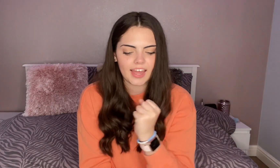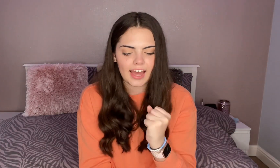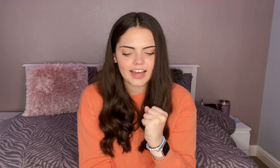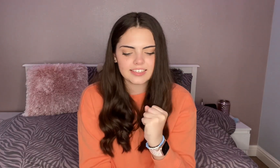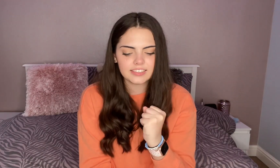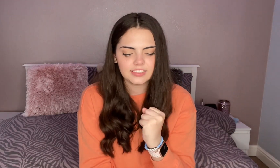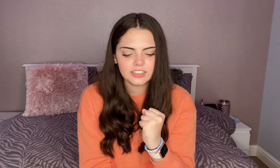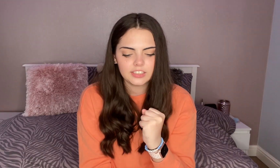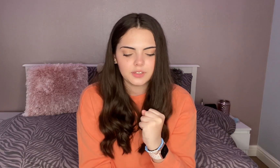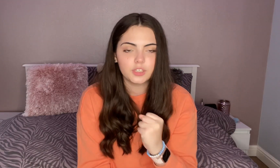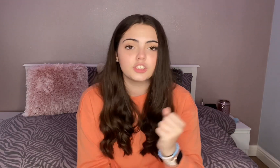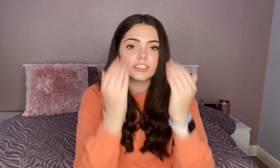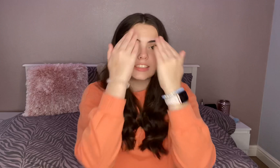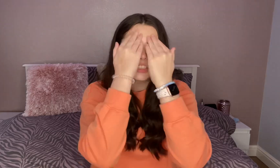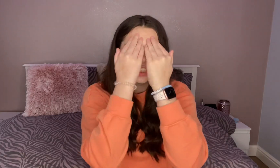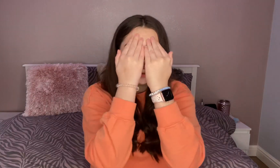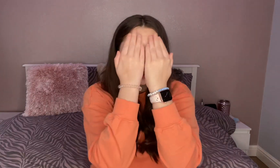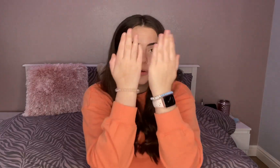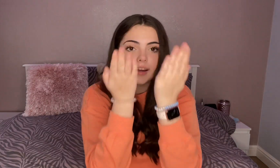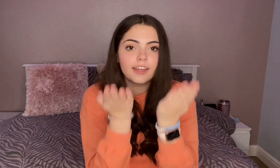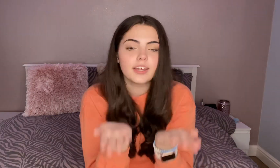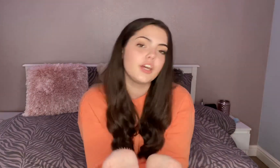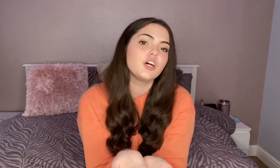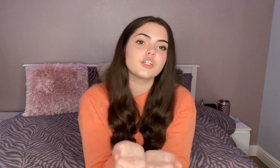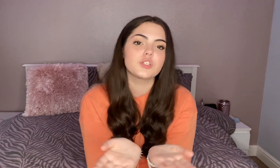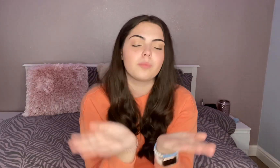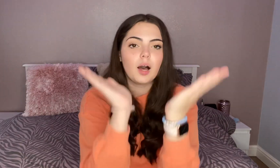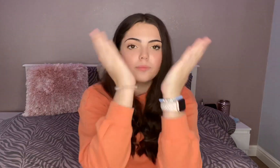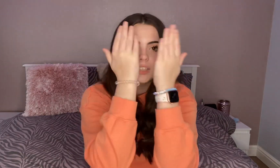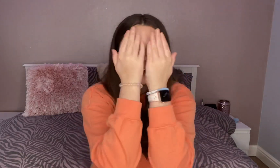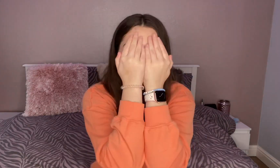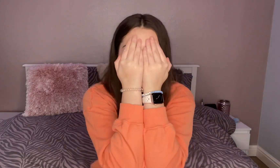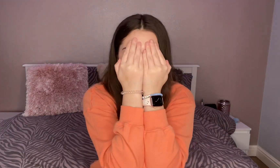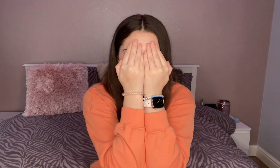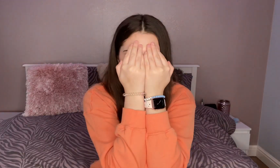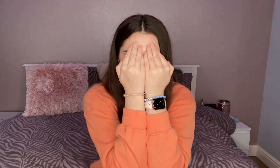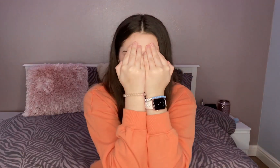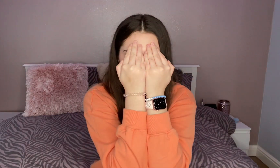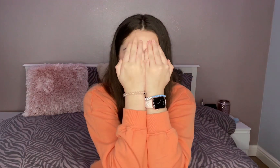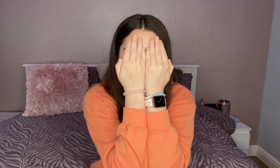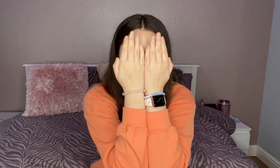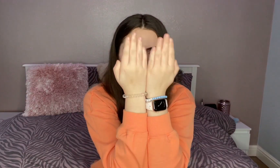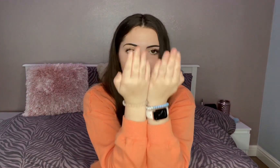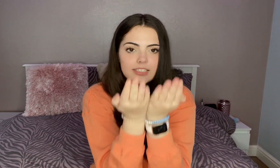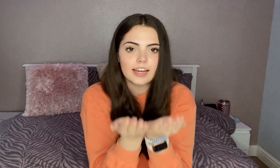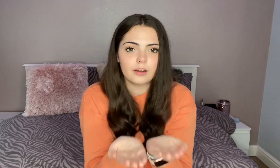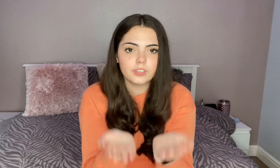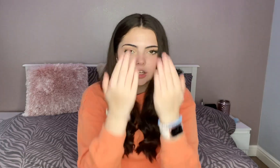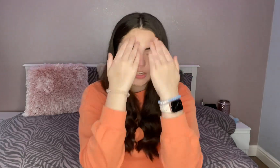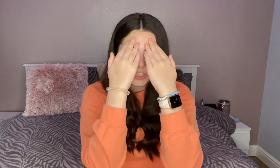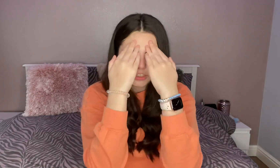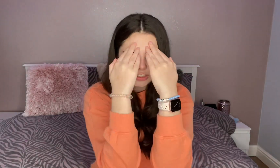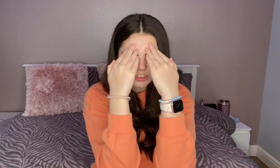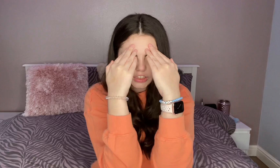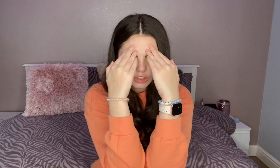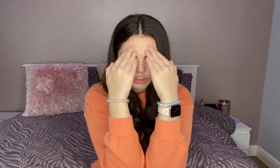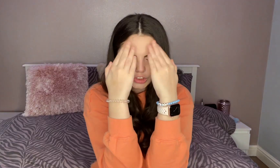had, she's showing. So your palms are going to cover your eyes and then they're just going to come down. She's